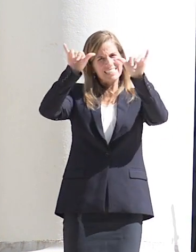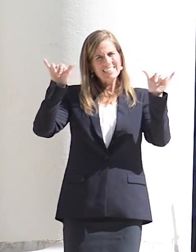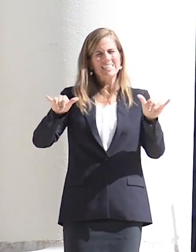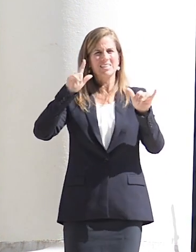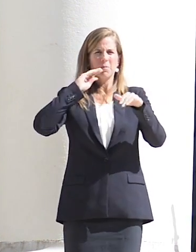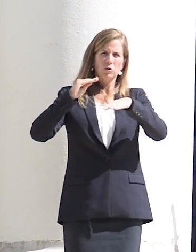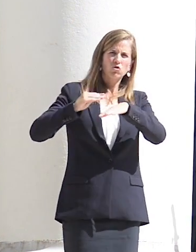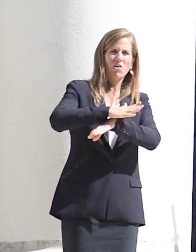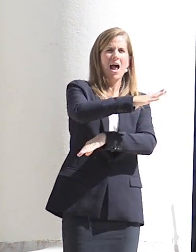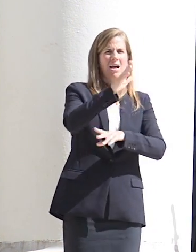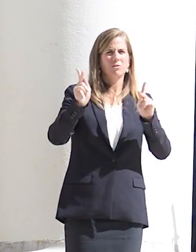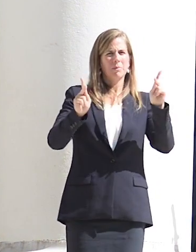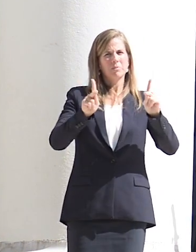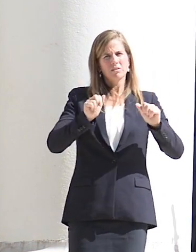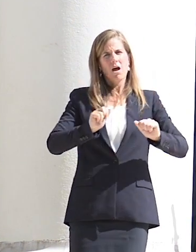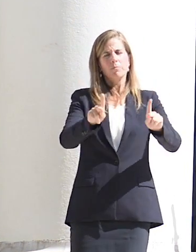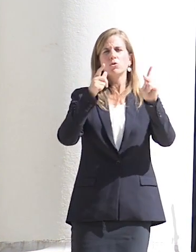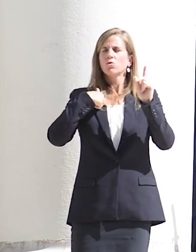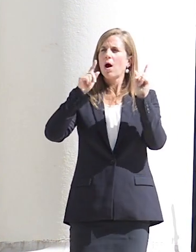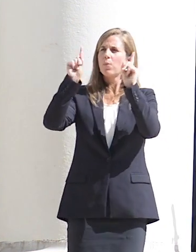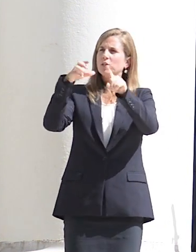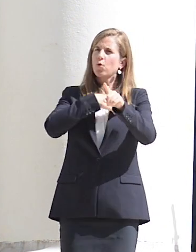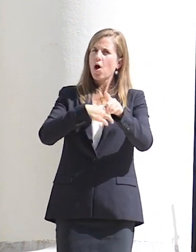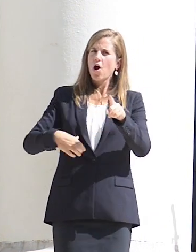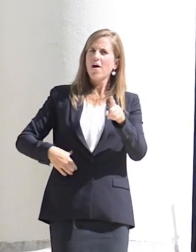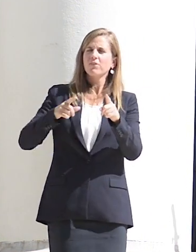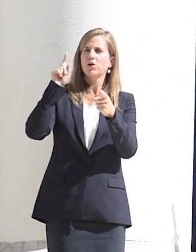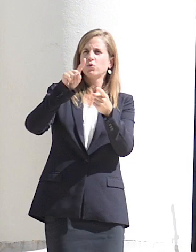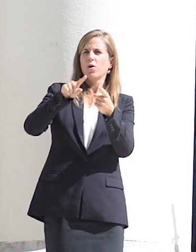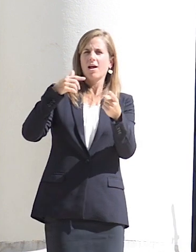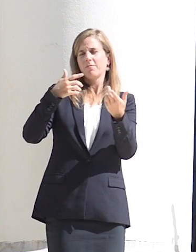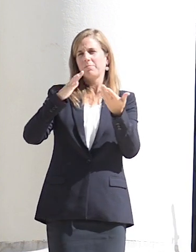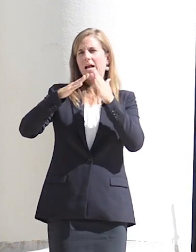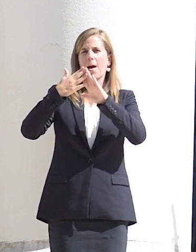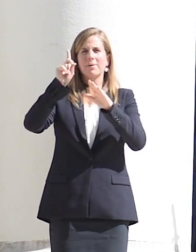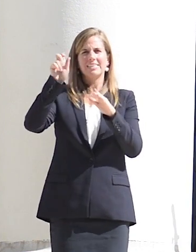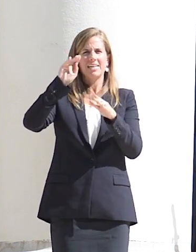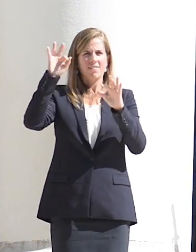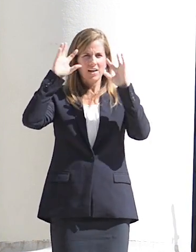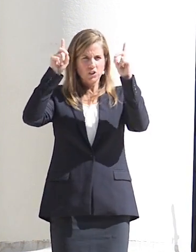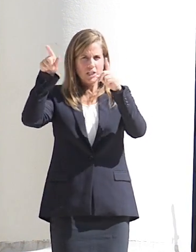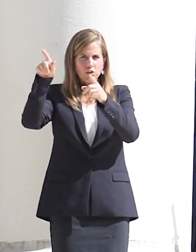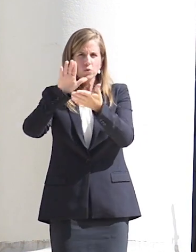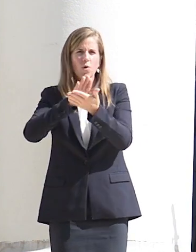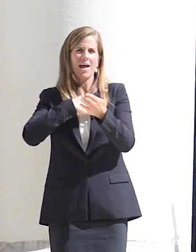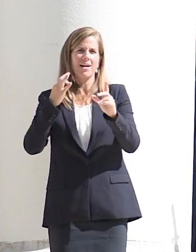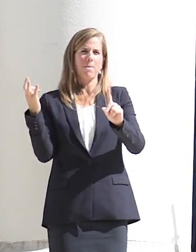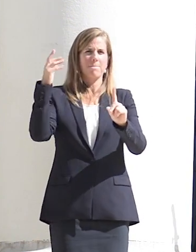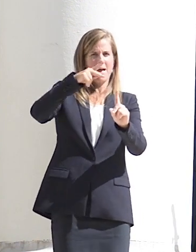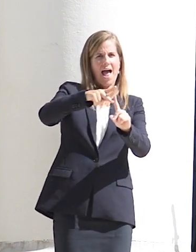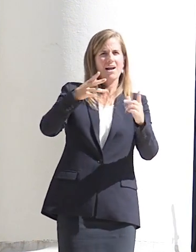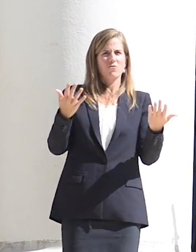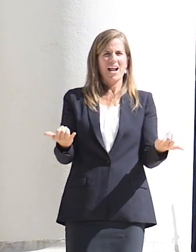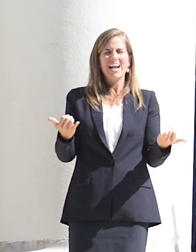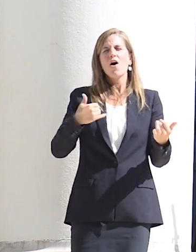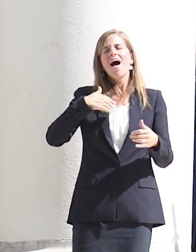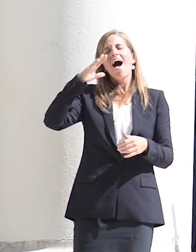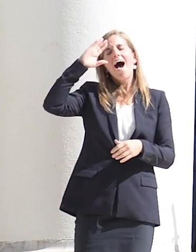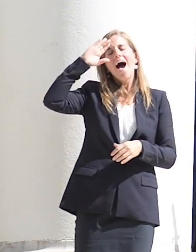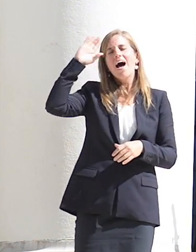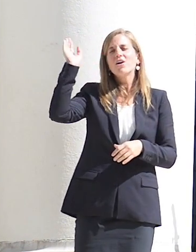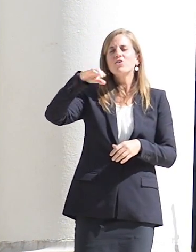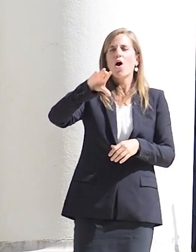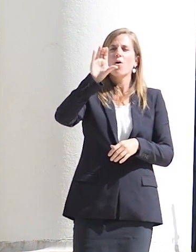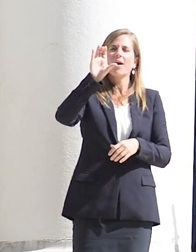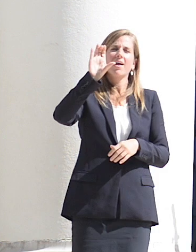Harvard to become the dean of their education school, and it's why I'm returning here at this point in time. I know this sounds cliche, but